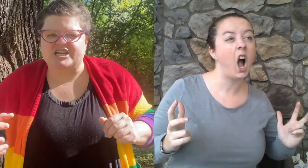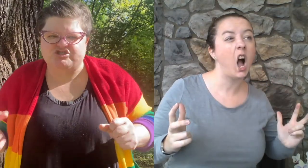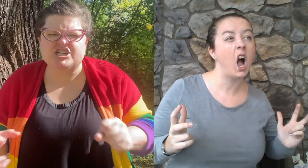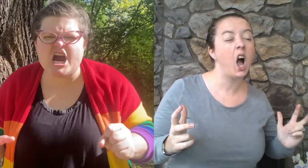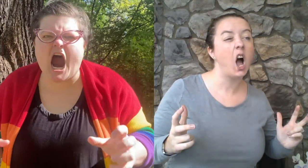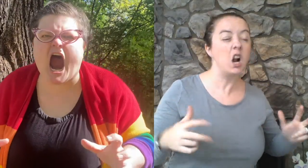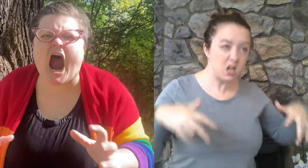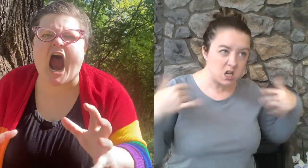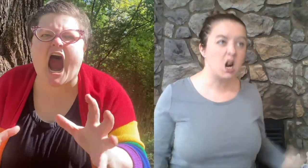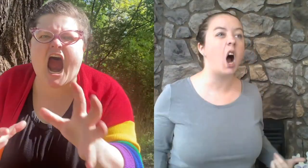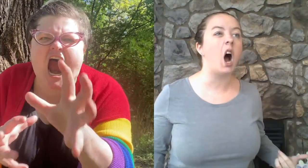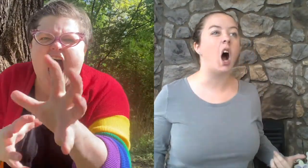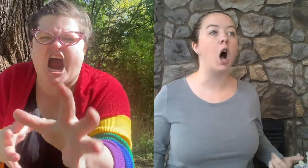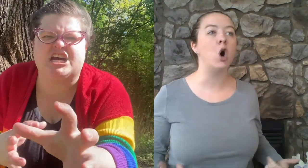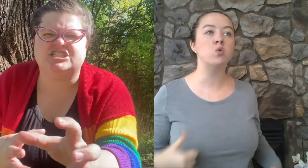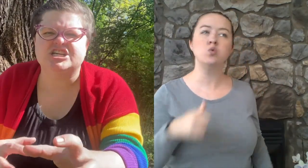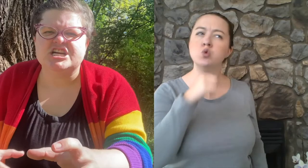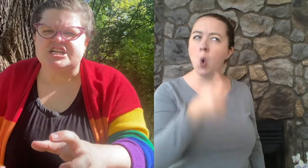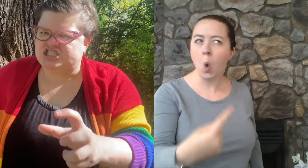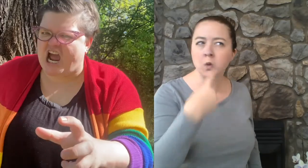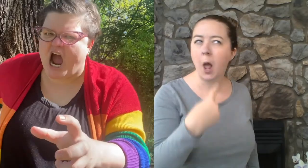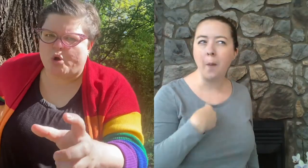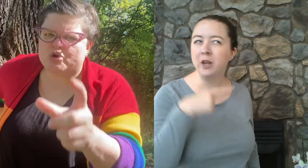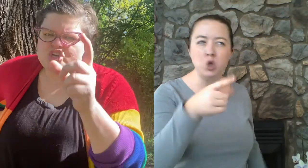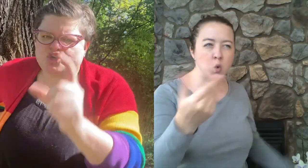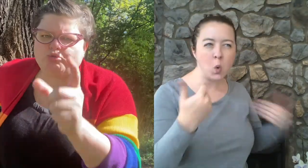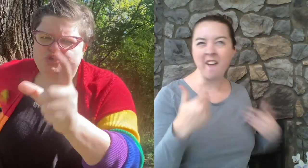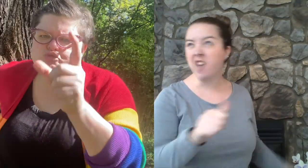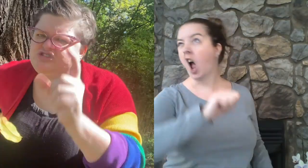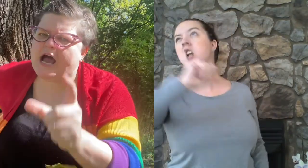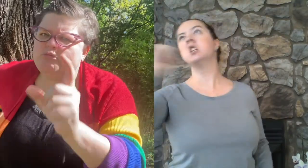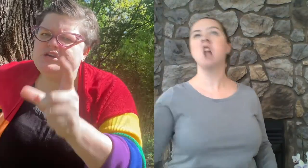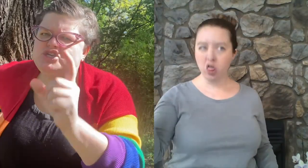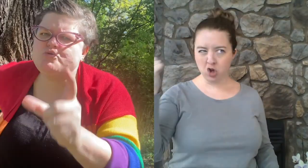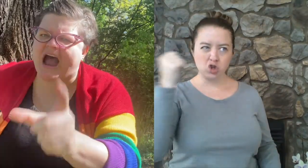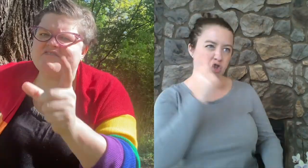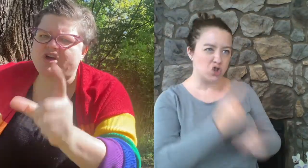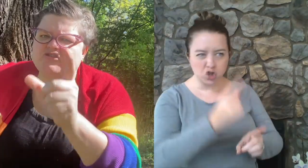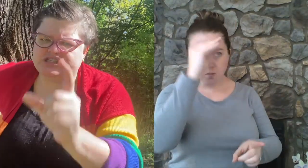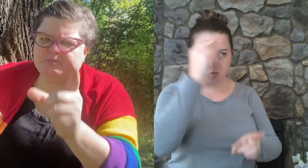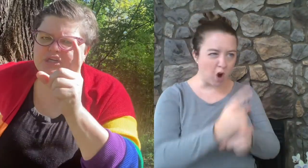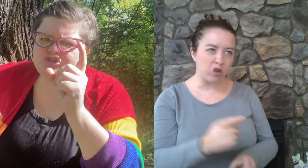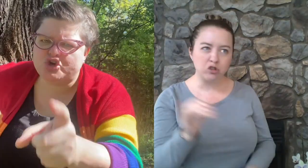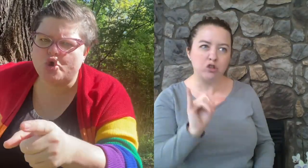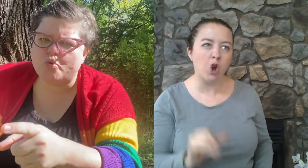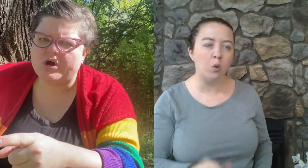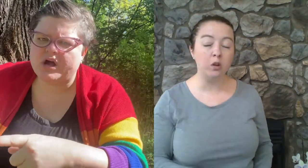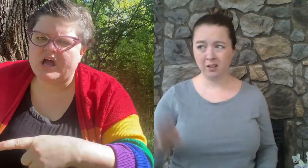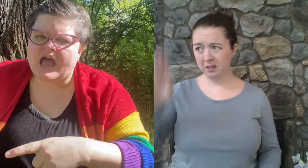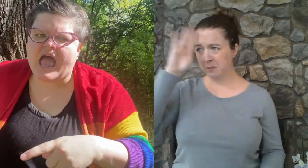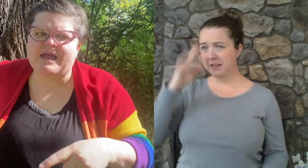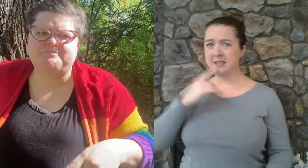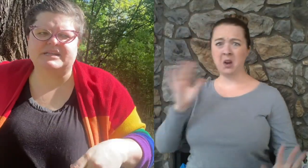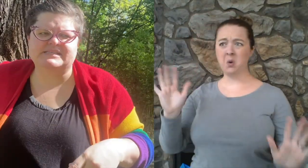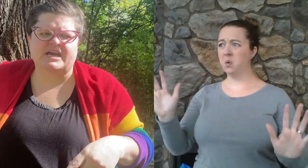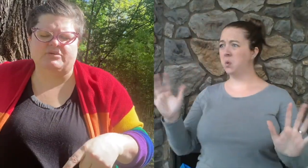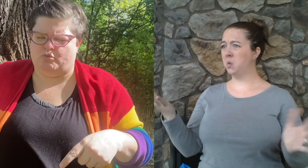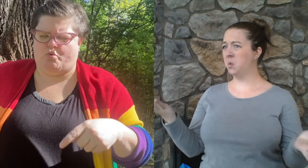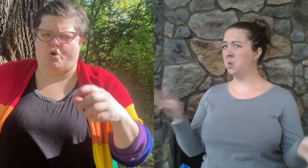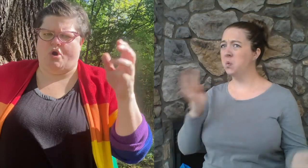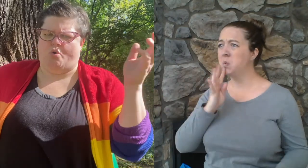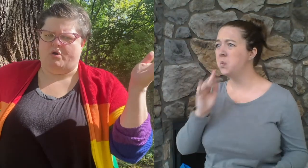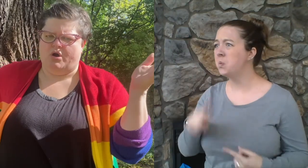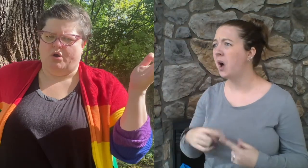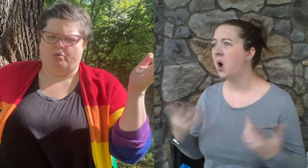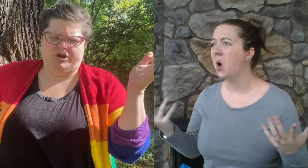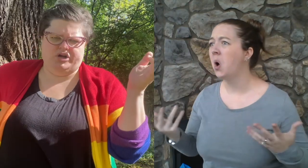said, "Roar! Now, don't you tell me you have another sibling too." And Billy said,